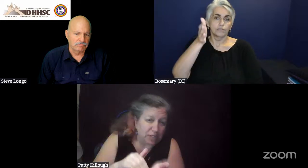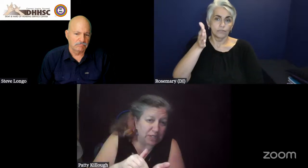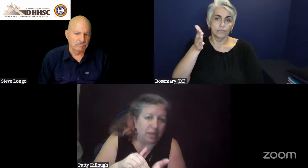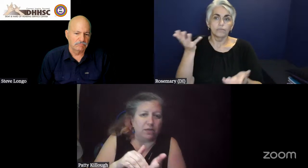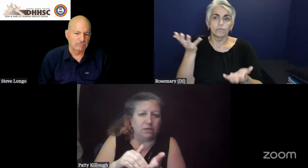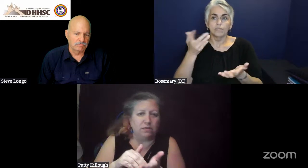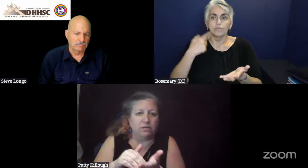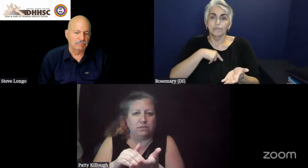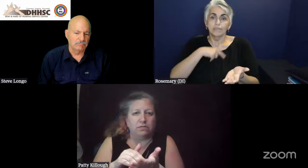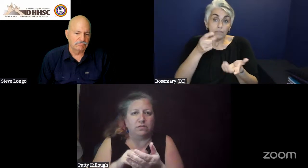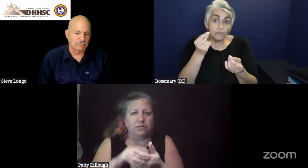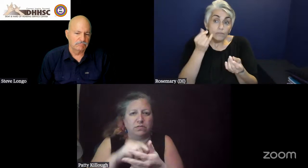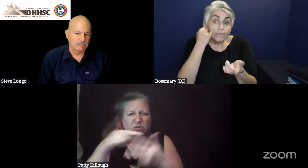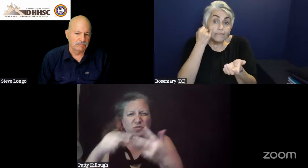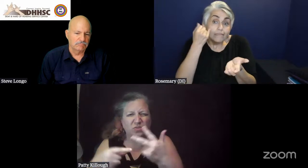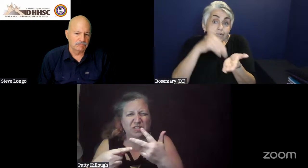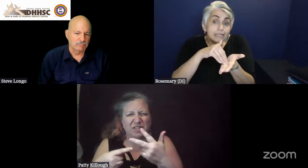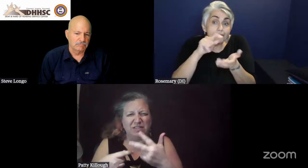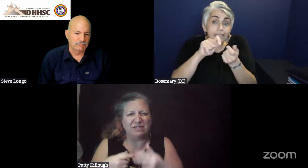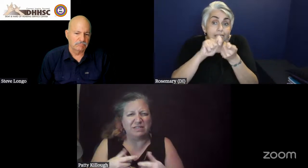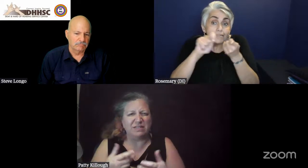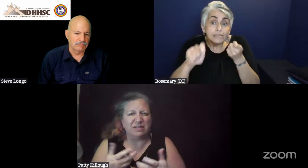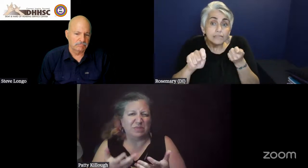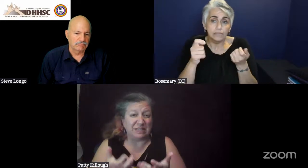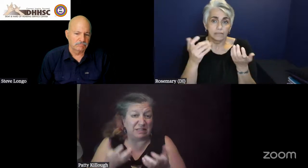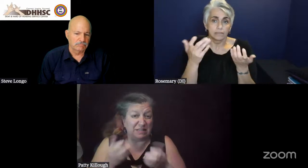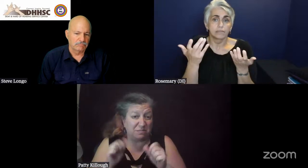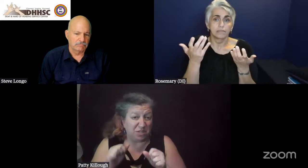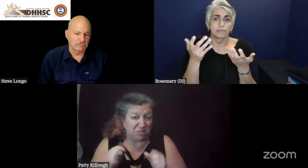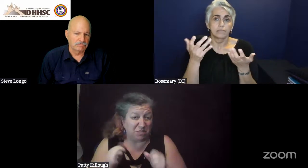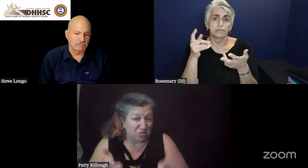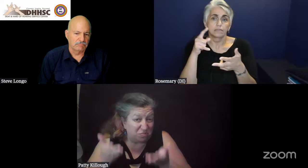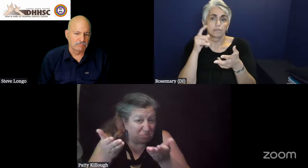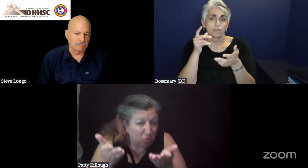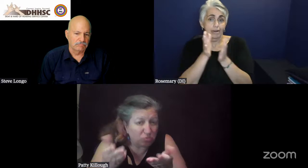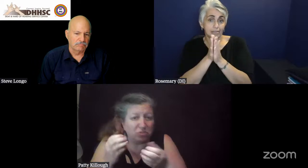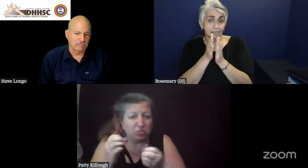and maybe we need to do it again. And